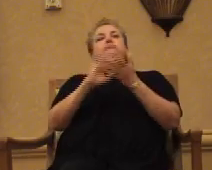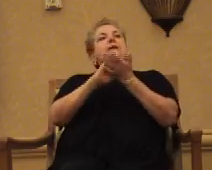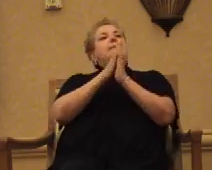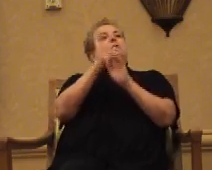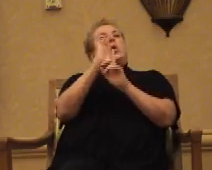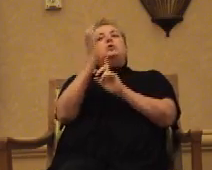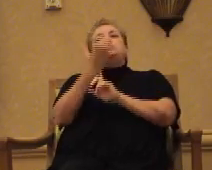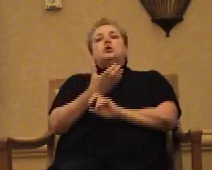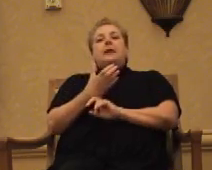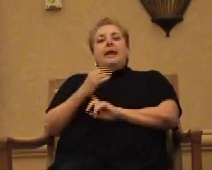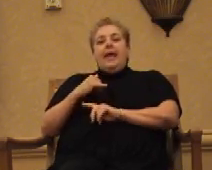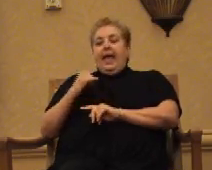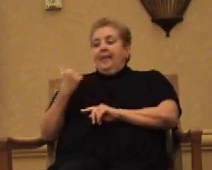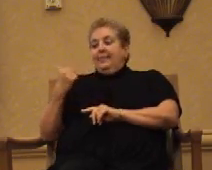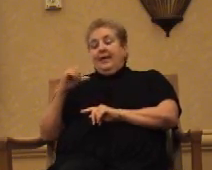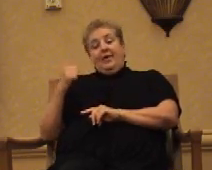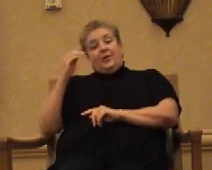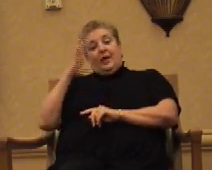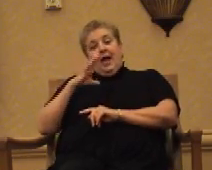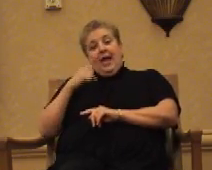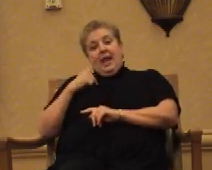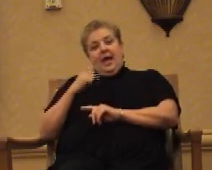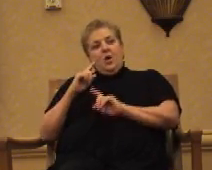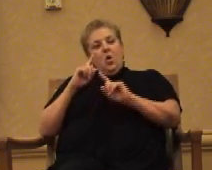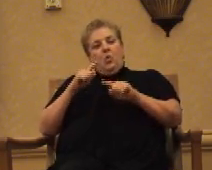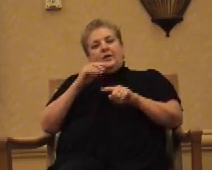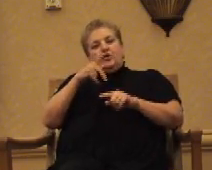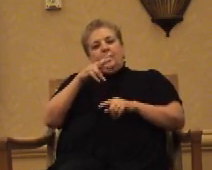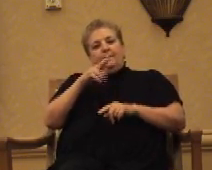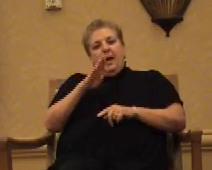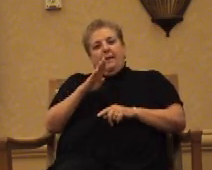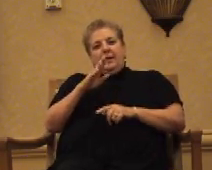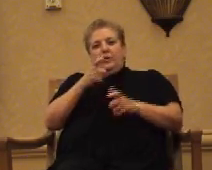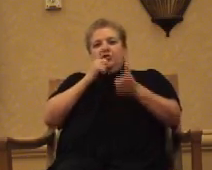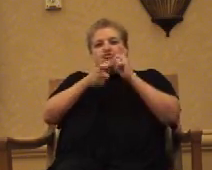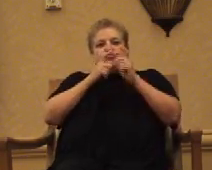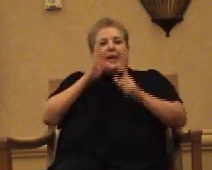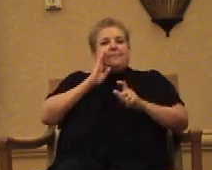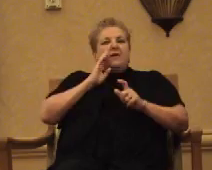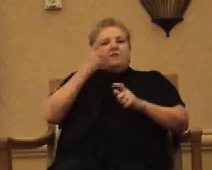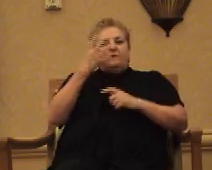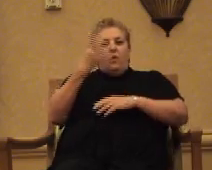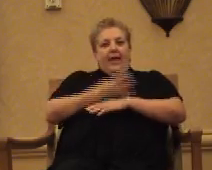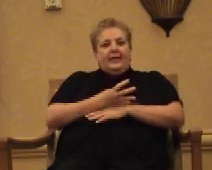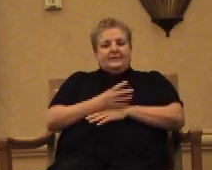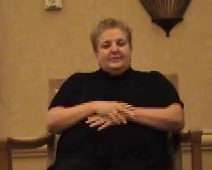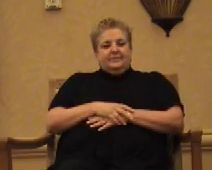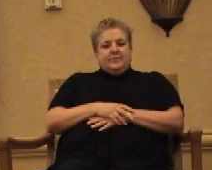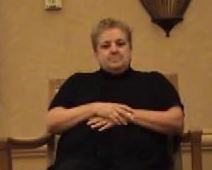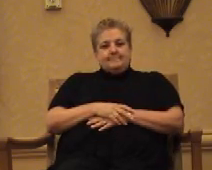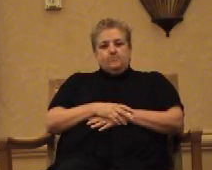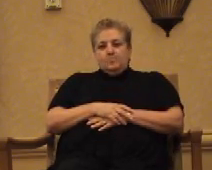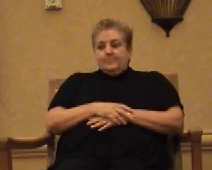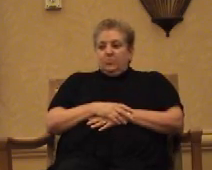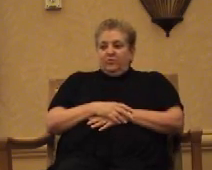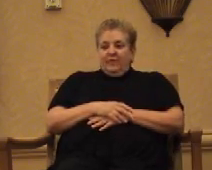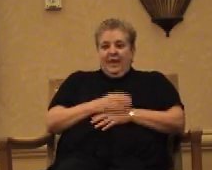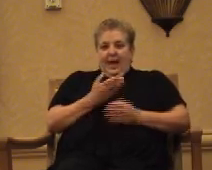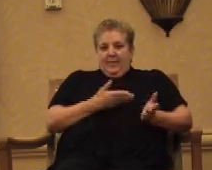I went to the pub at the port, drank warm beer for 4 days, and then it was getting enough beer, smuggled aboard the cabin to